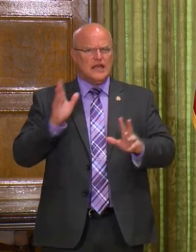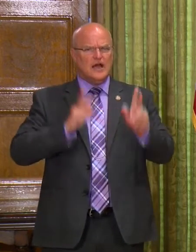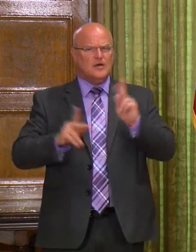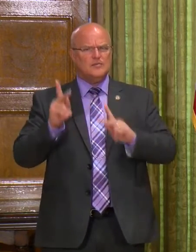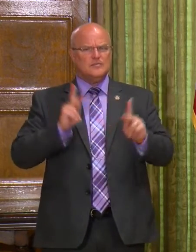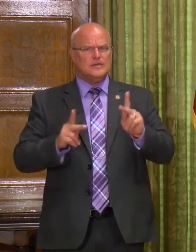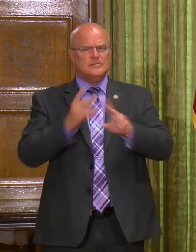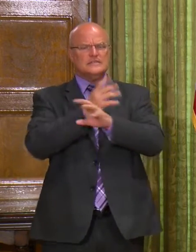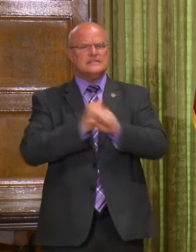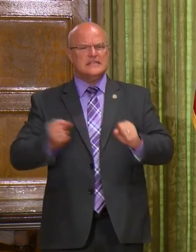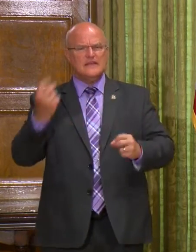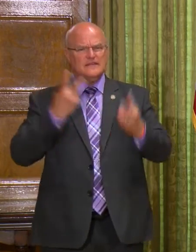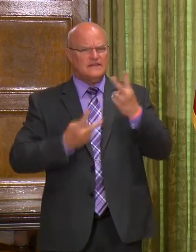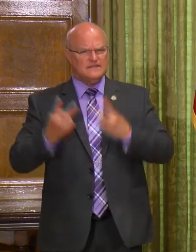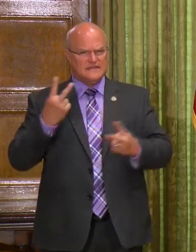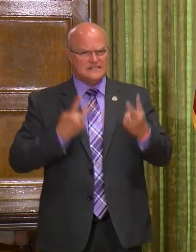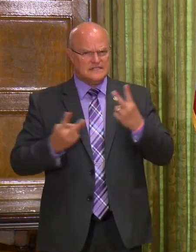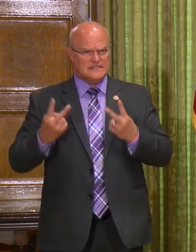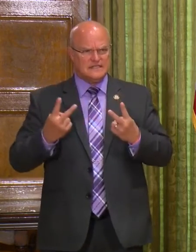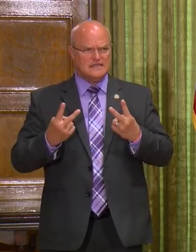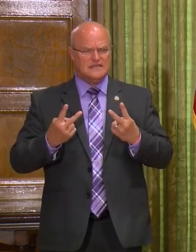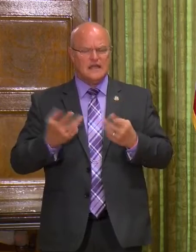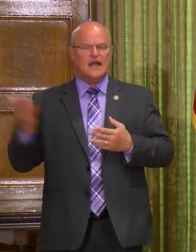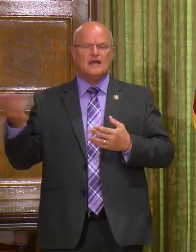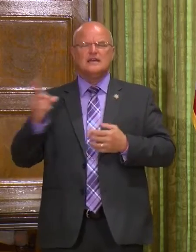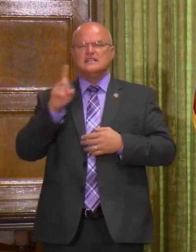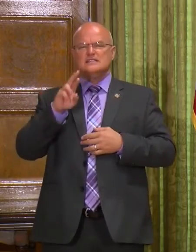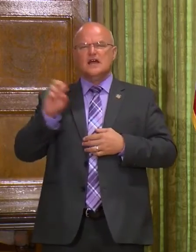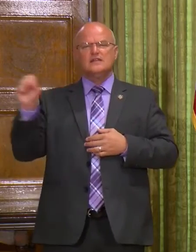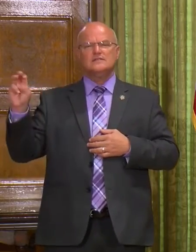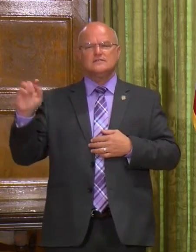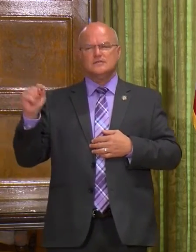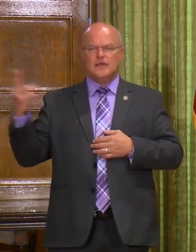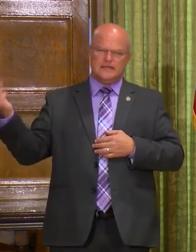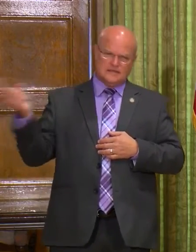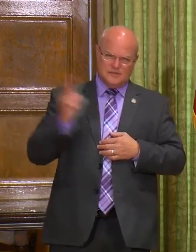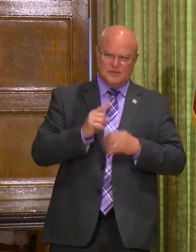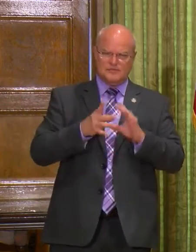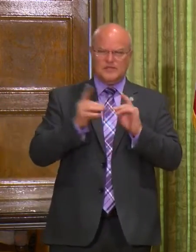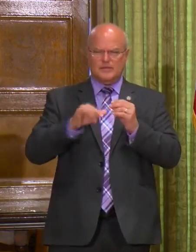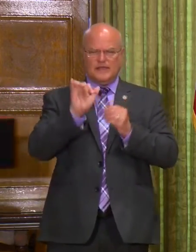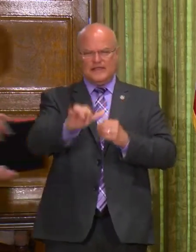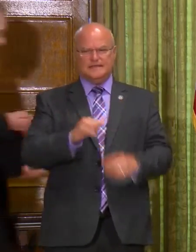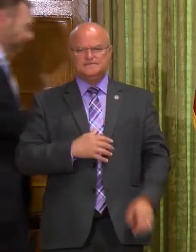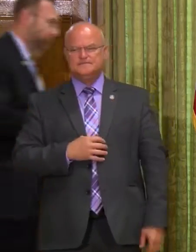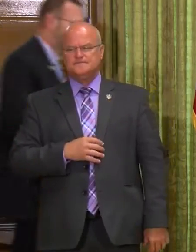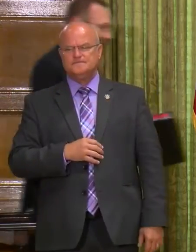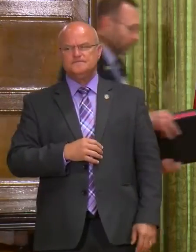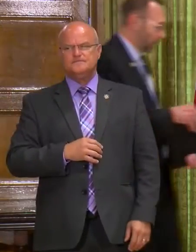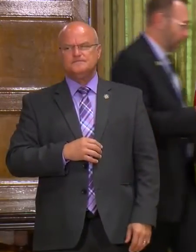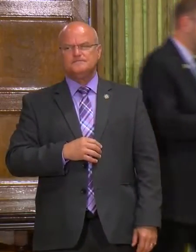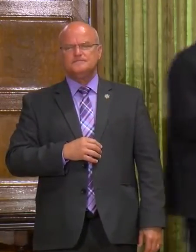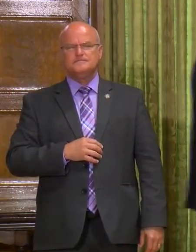to safely visit nursing homes? Let me bring Dr. Smith back up for that.